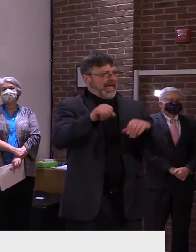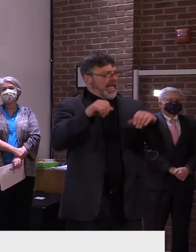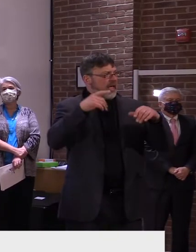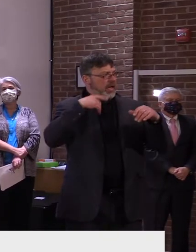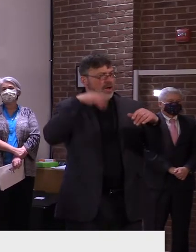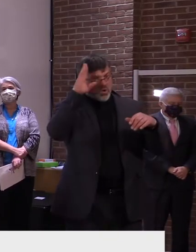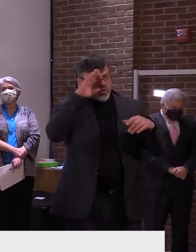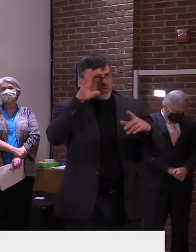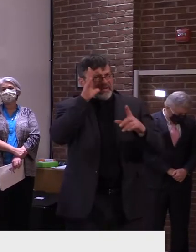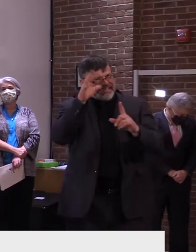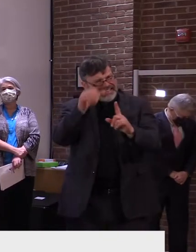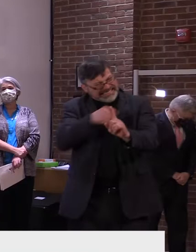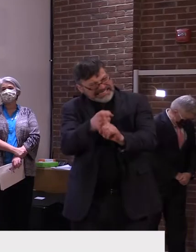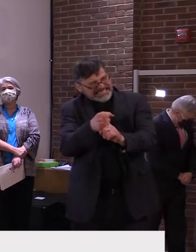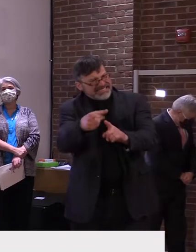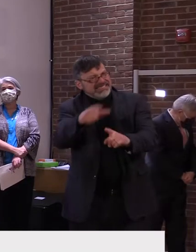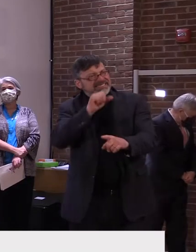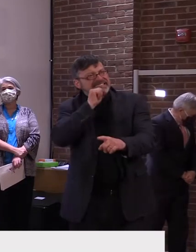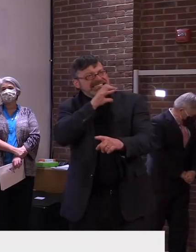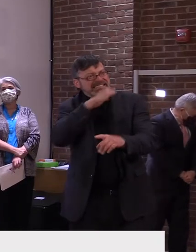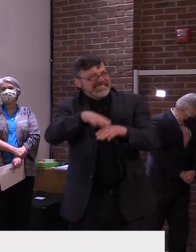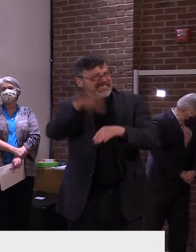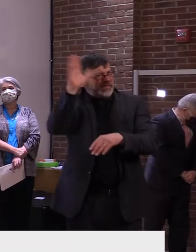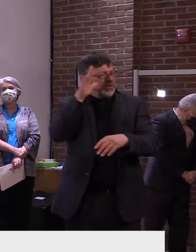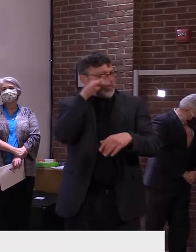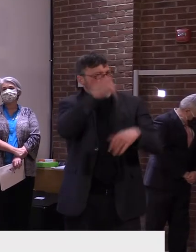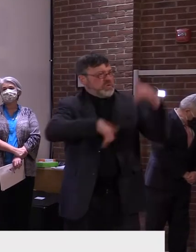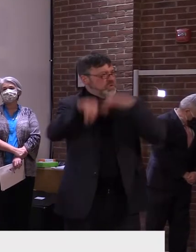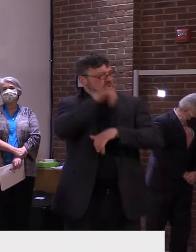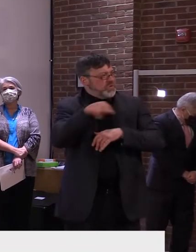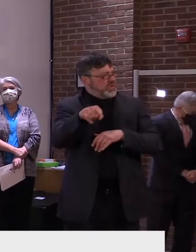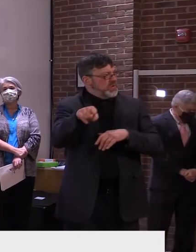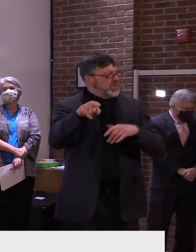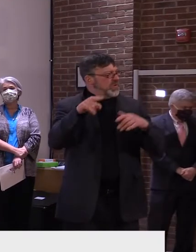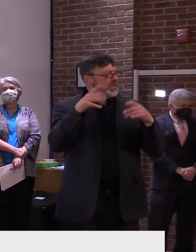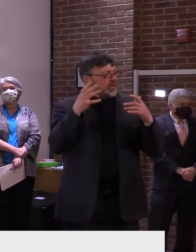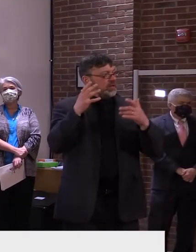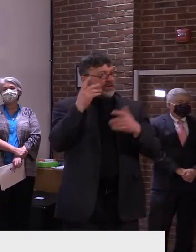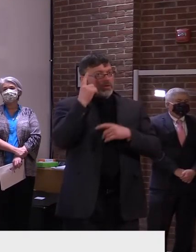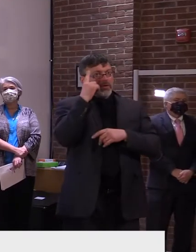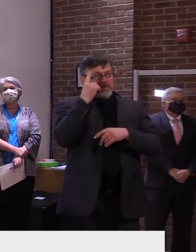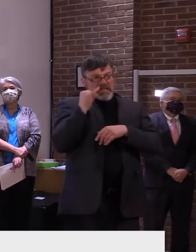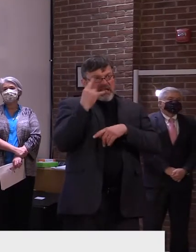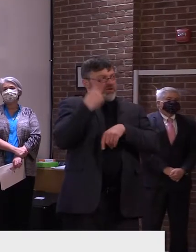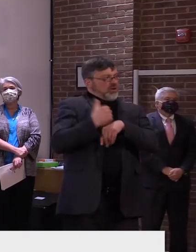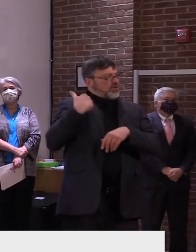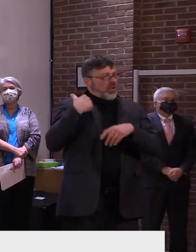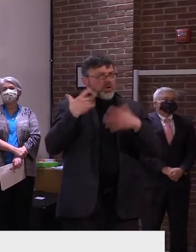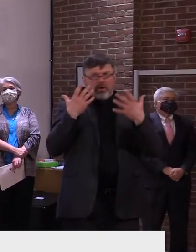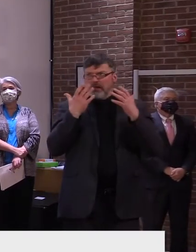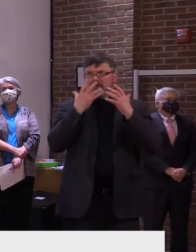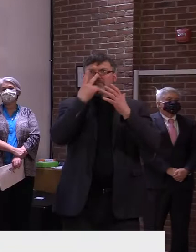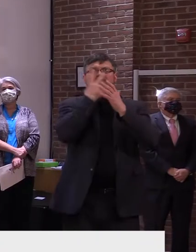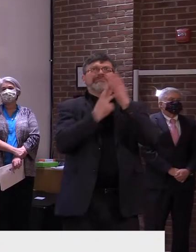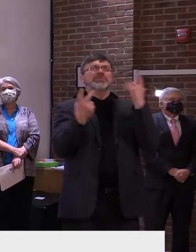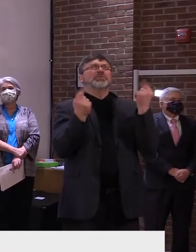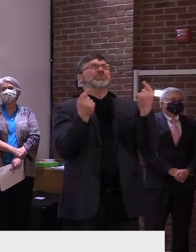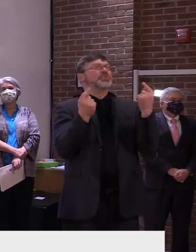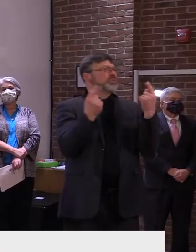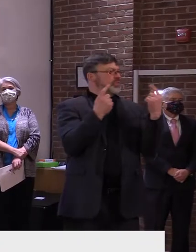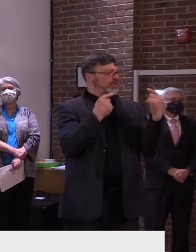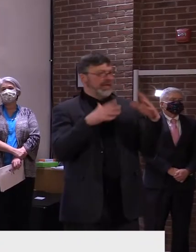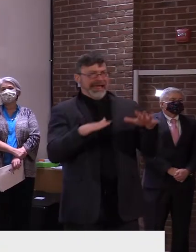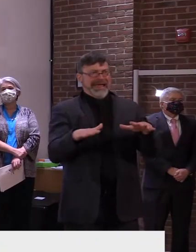could not predict the toll that COVID-19 would take. And there we stood, maskless, in a